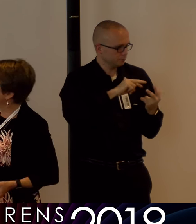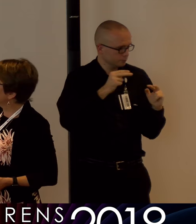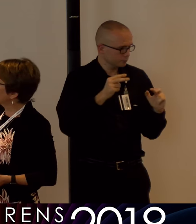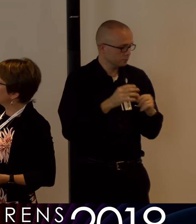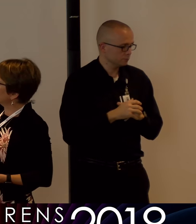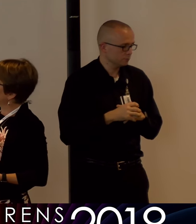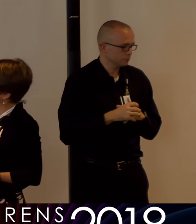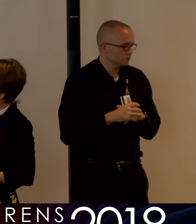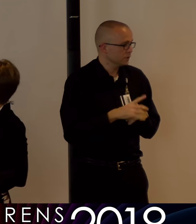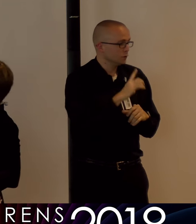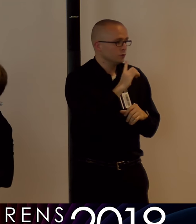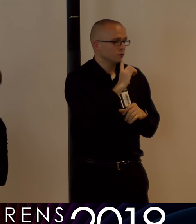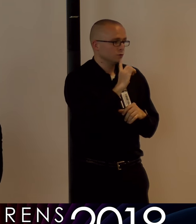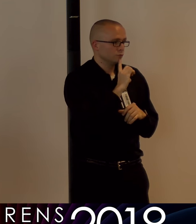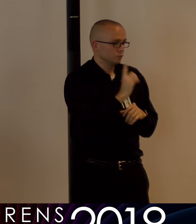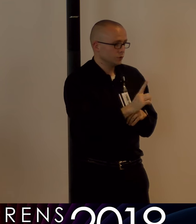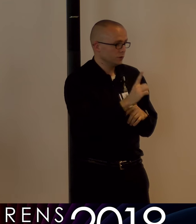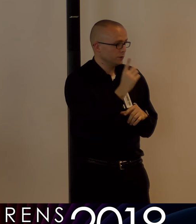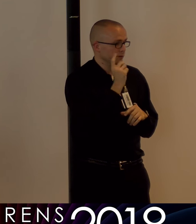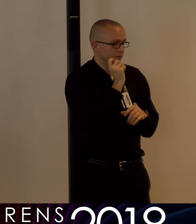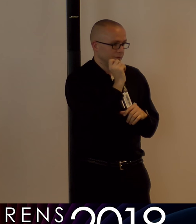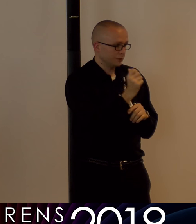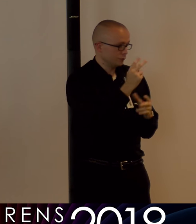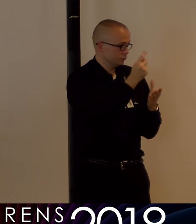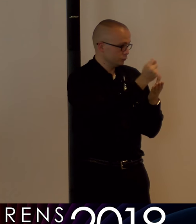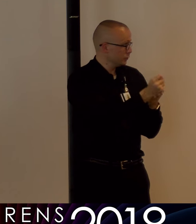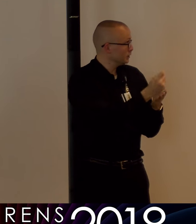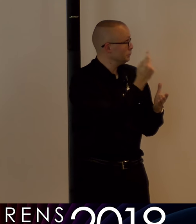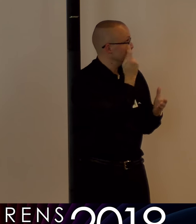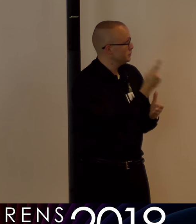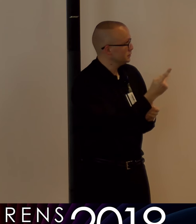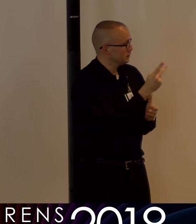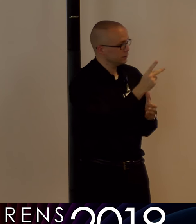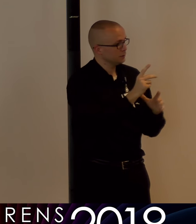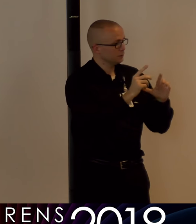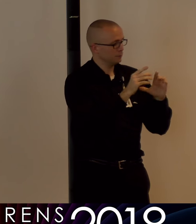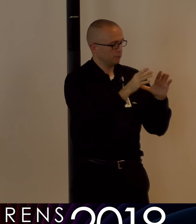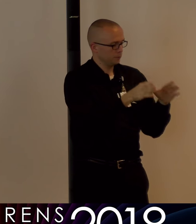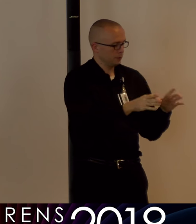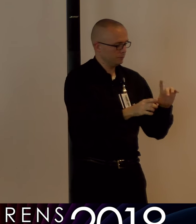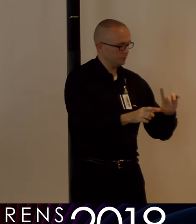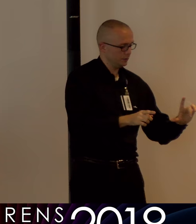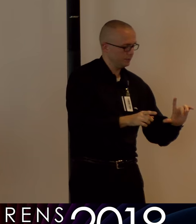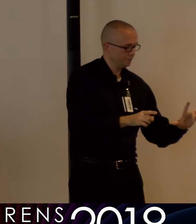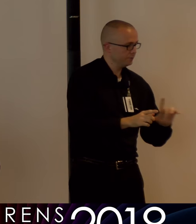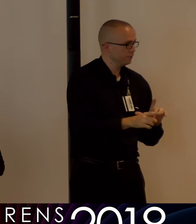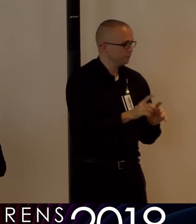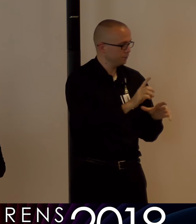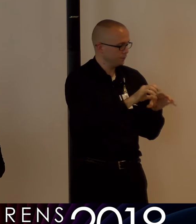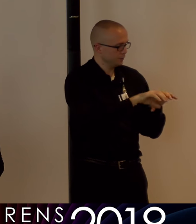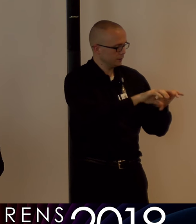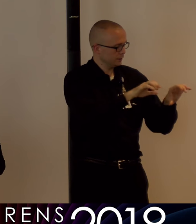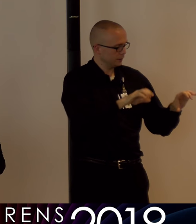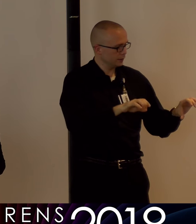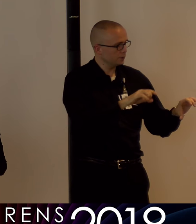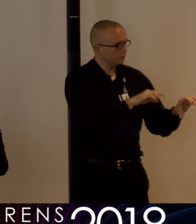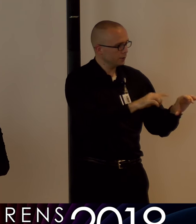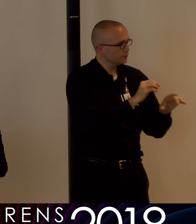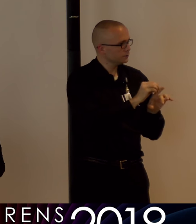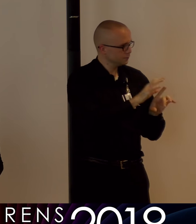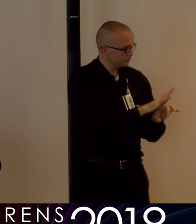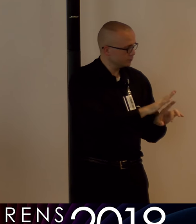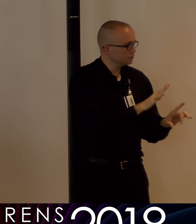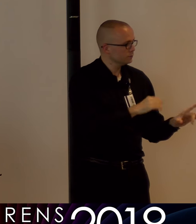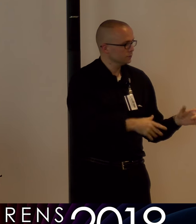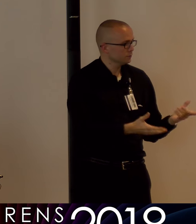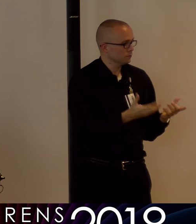And essentially, if you look at the untreated, you see in the bottom left, the lateral canal is affected, like we would expect in